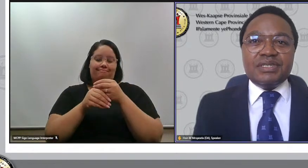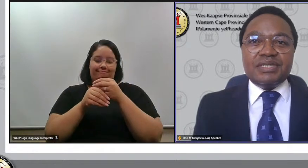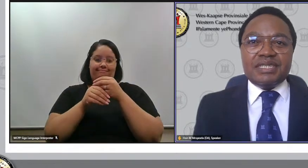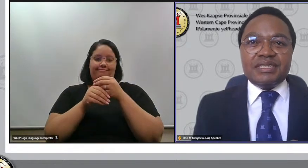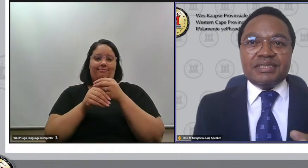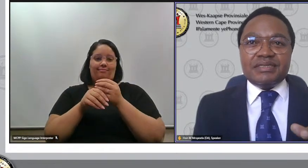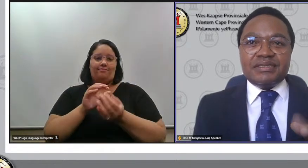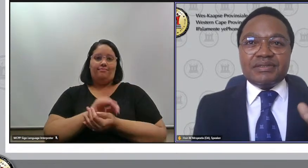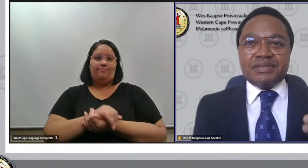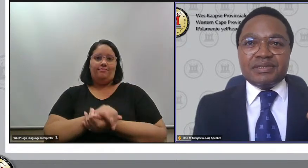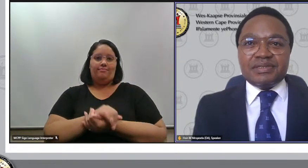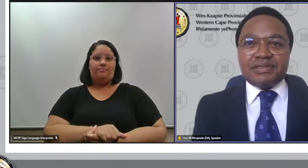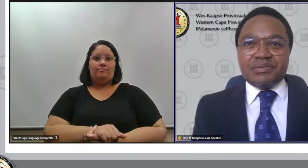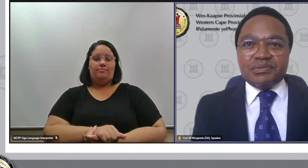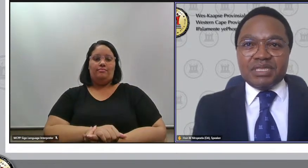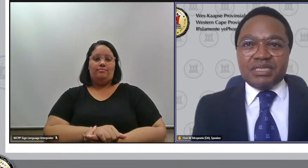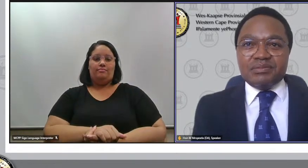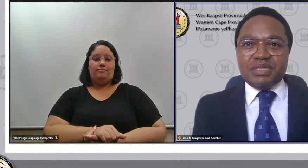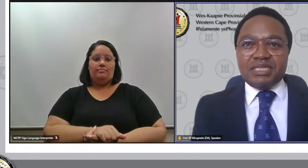in the